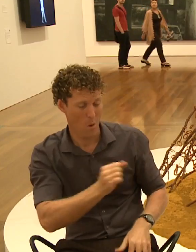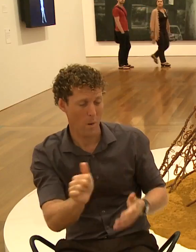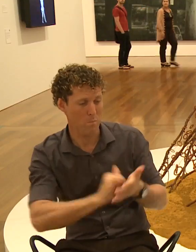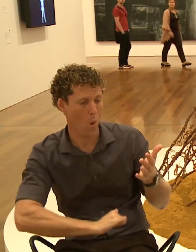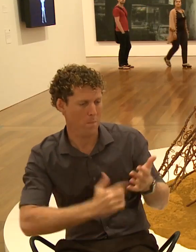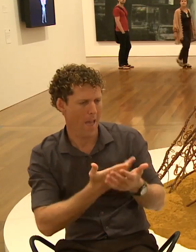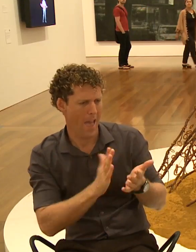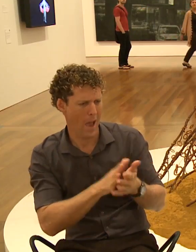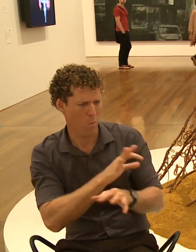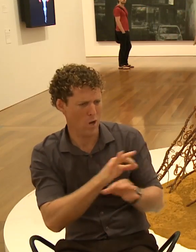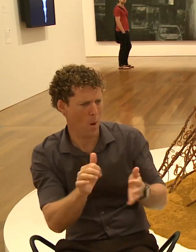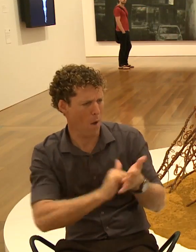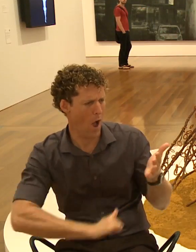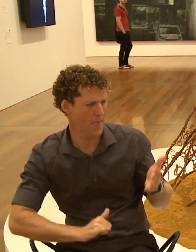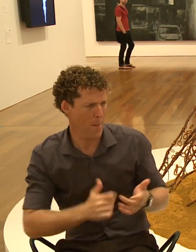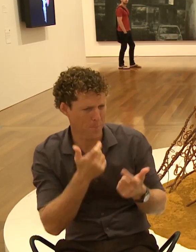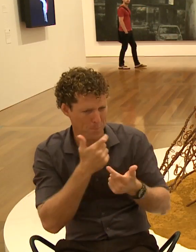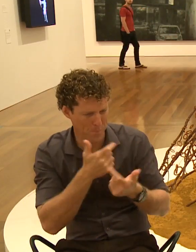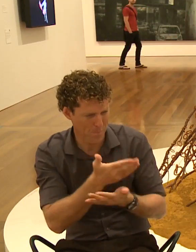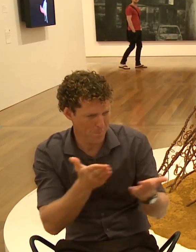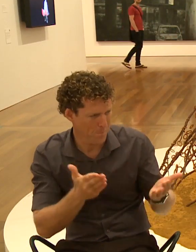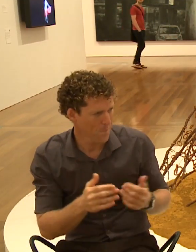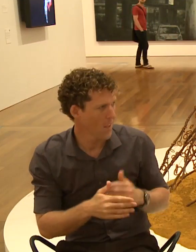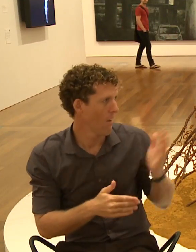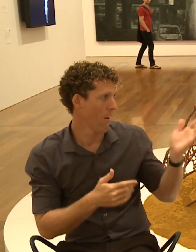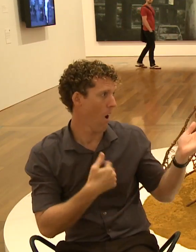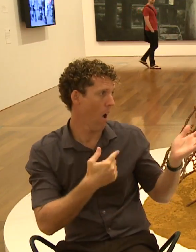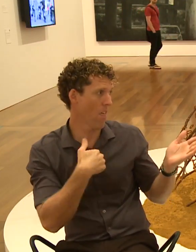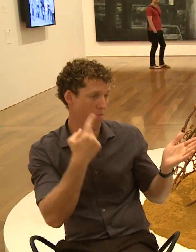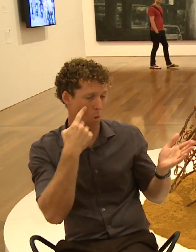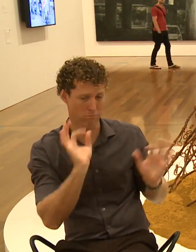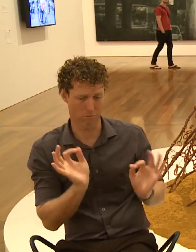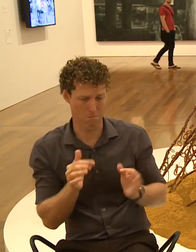How could we not? I'd never have asked for it, but